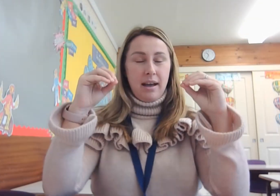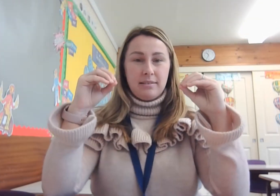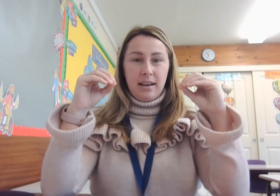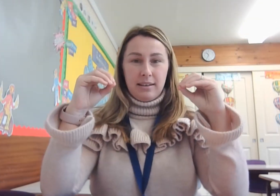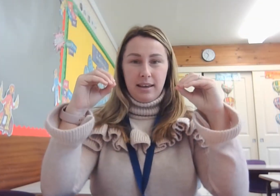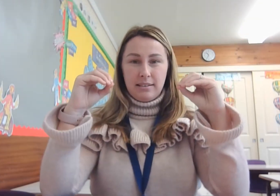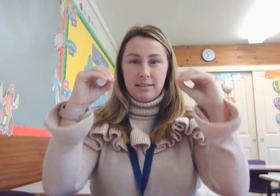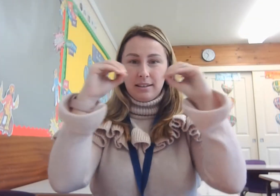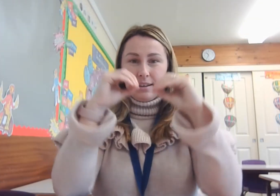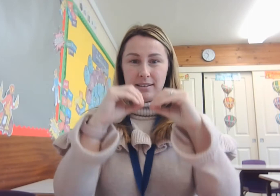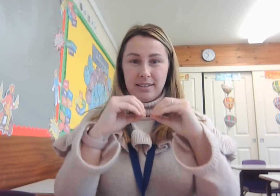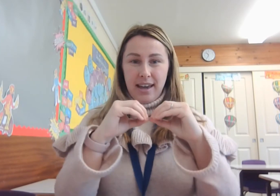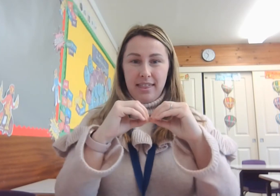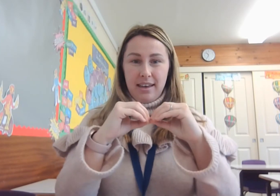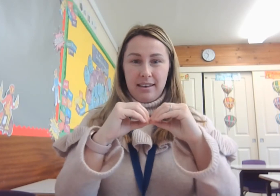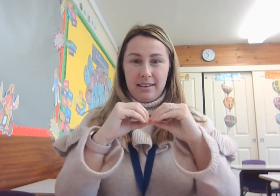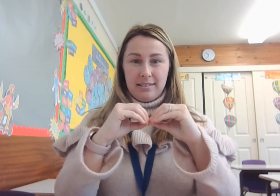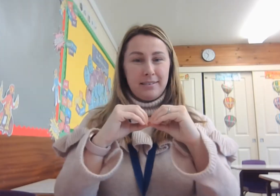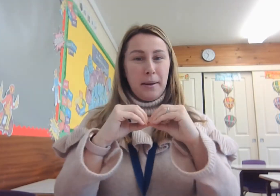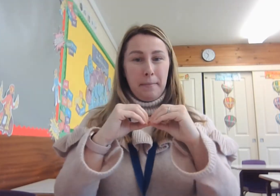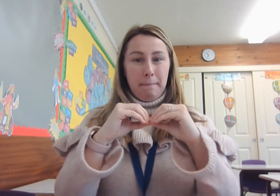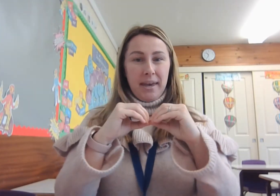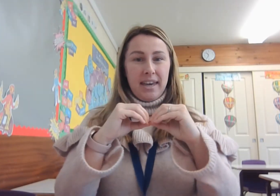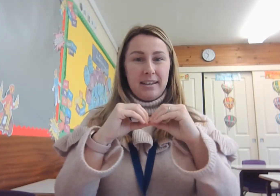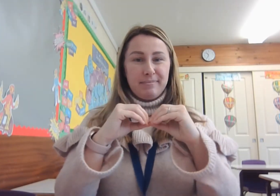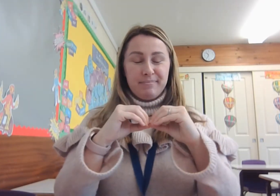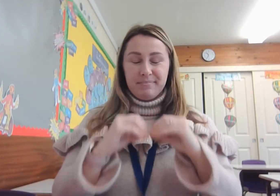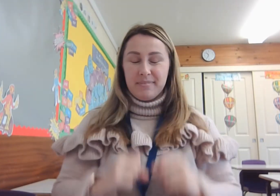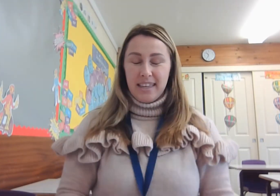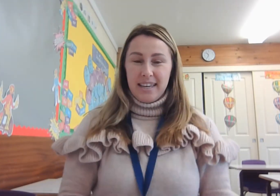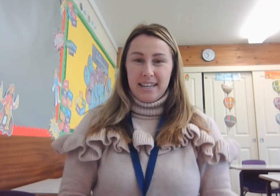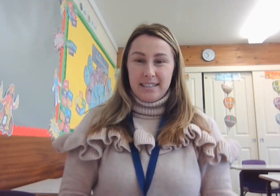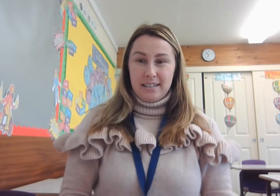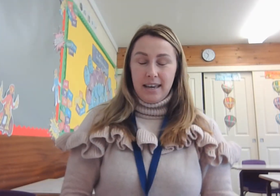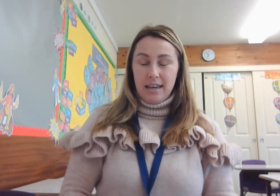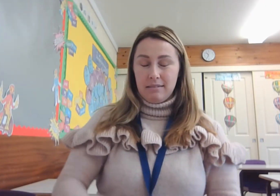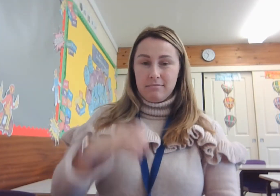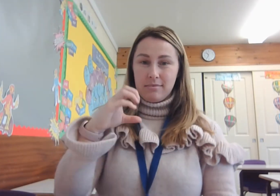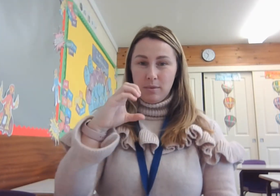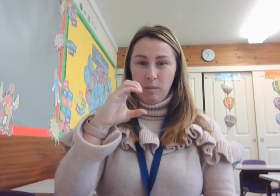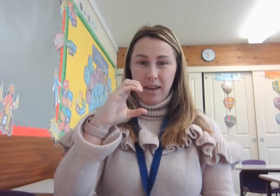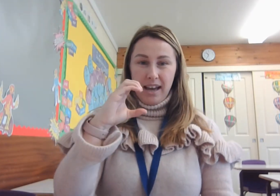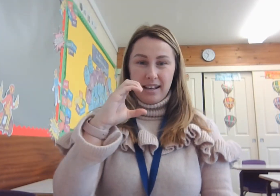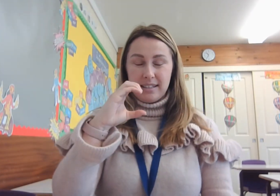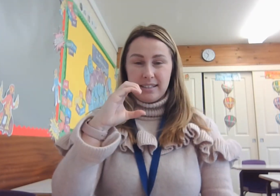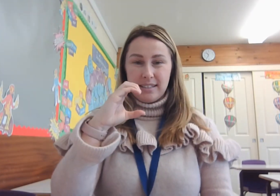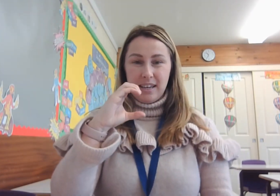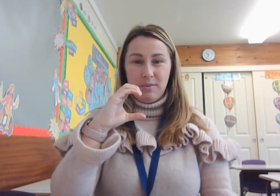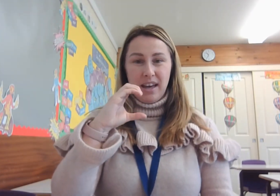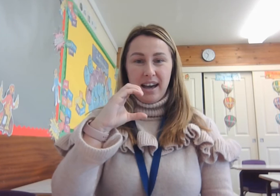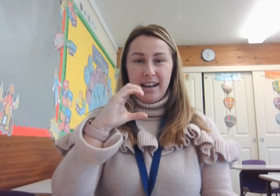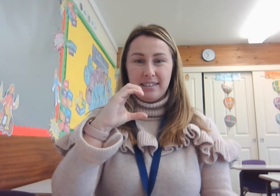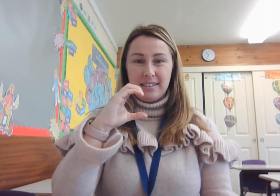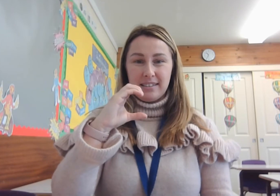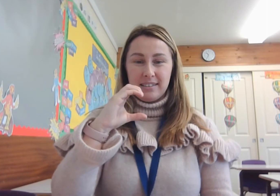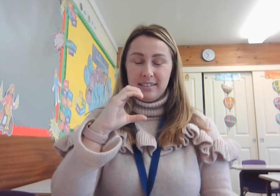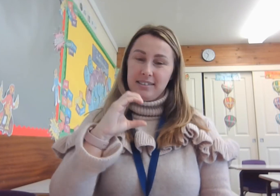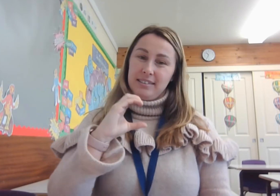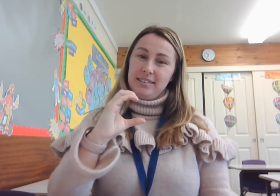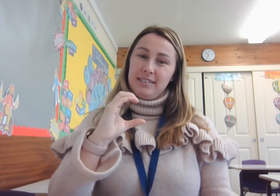like this, together. B. C. We make a C with our hand